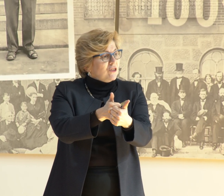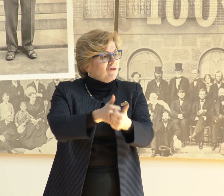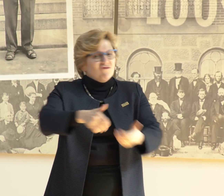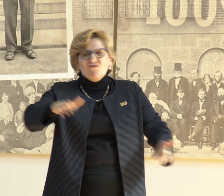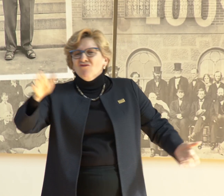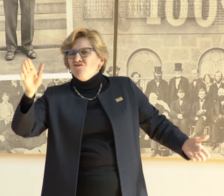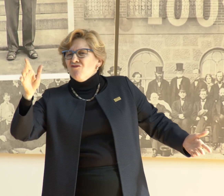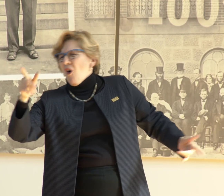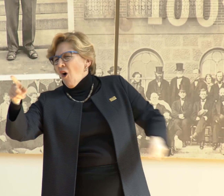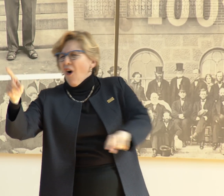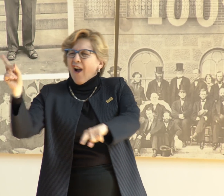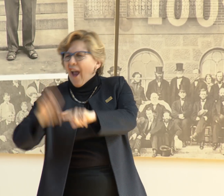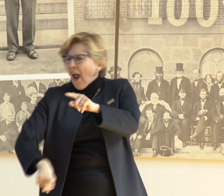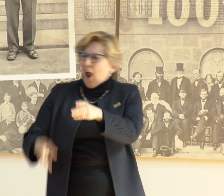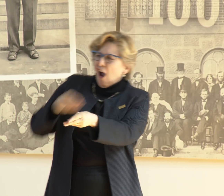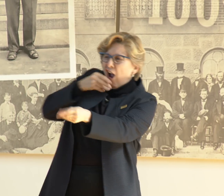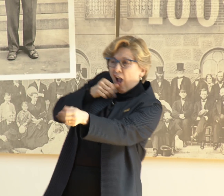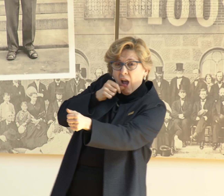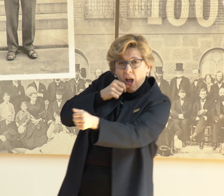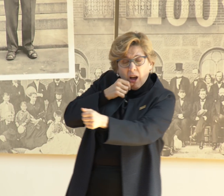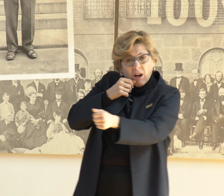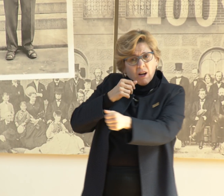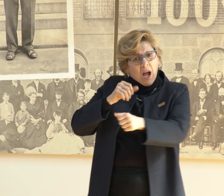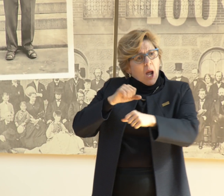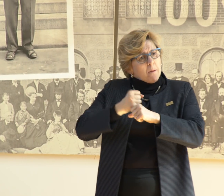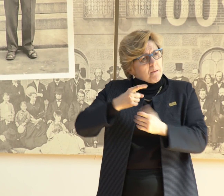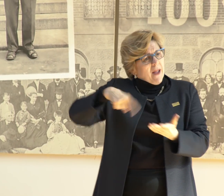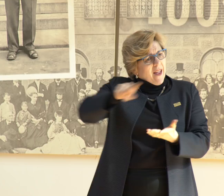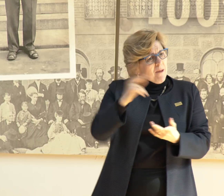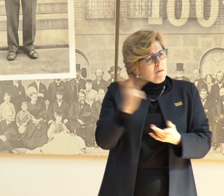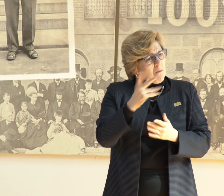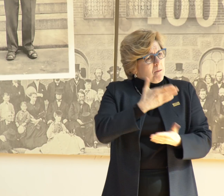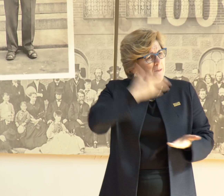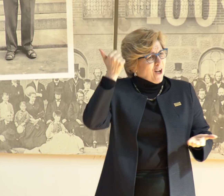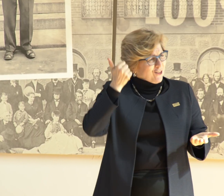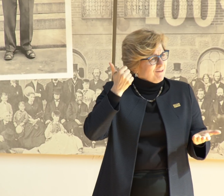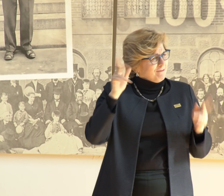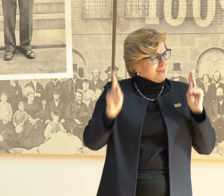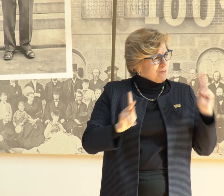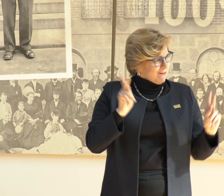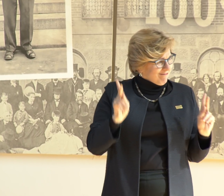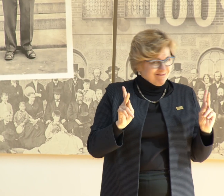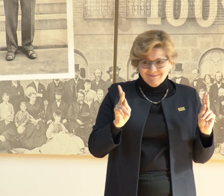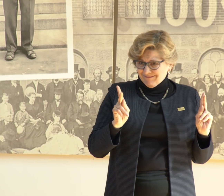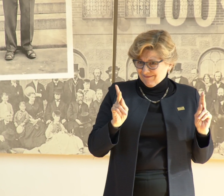in a good spirit of challenging one another, those jokes became her inspiration.